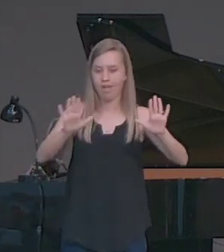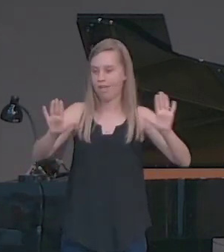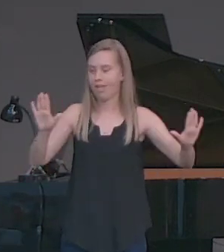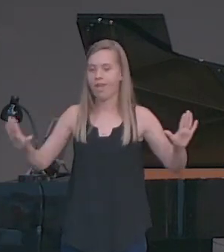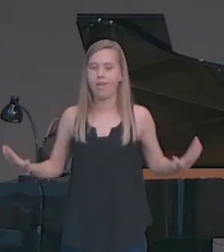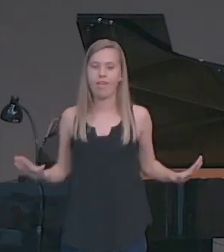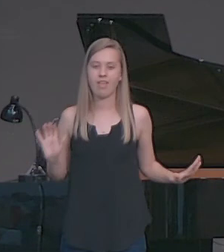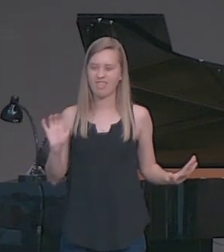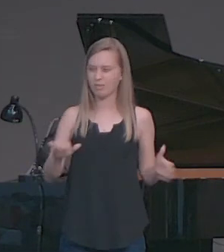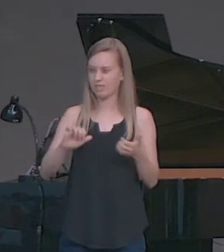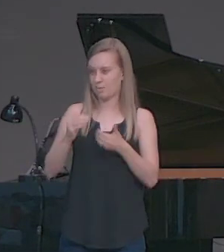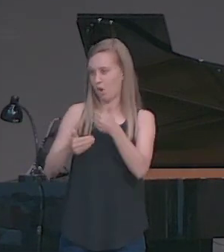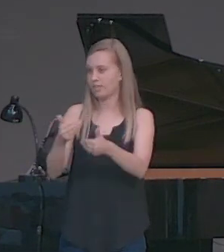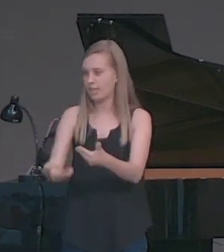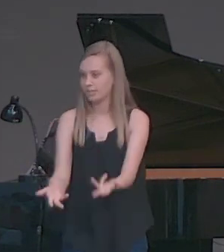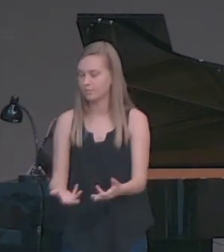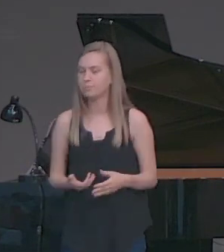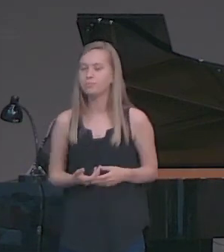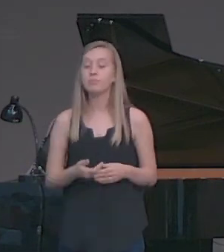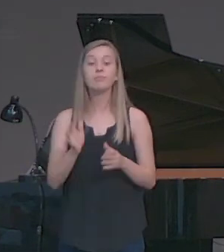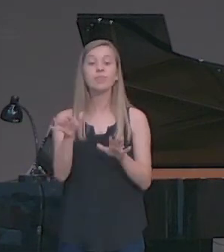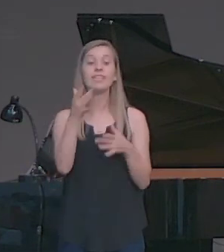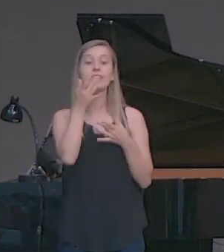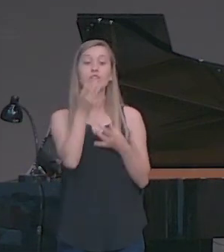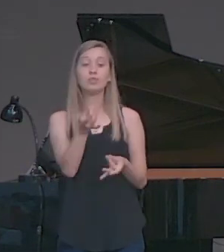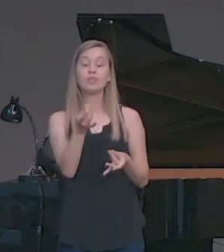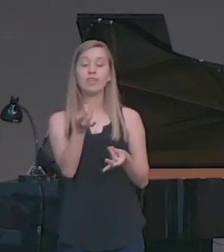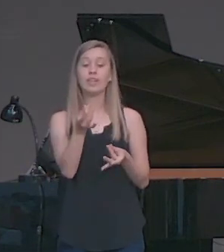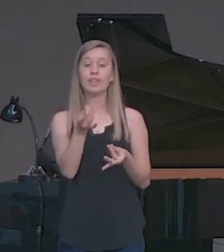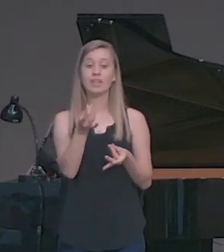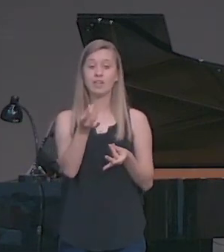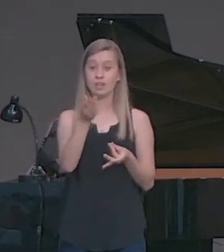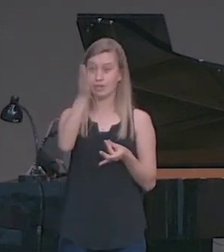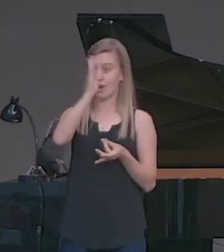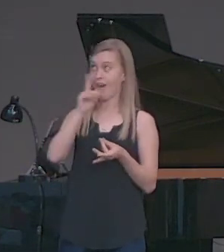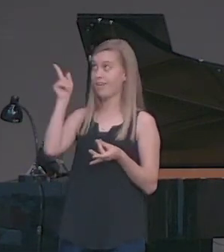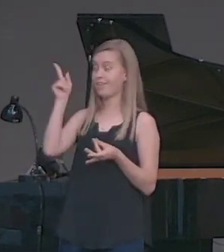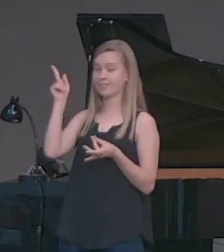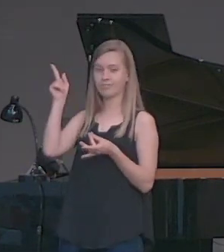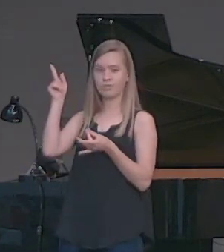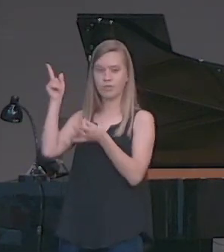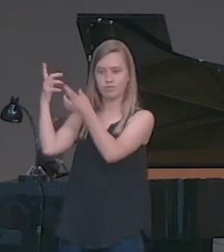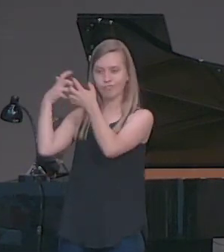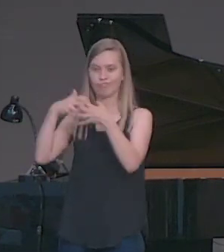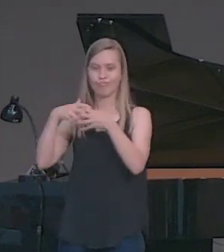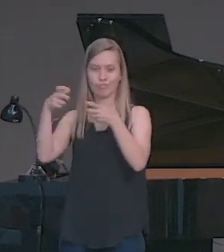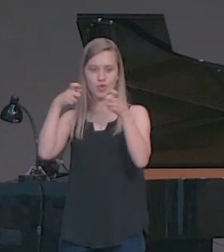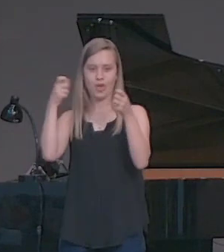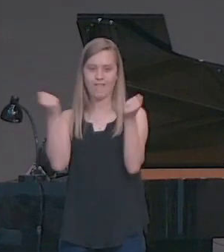the land. What's interesting is God was overseeing all of this,